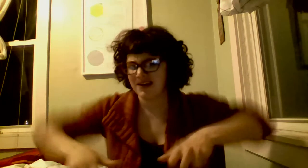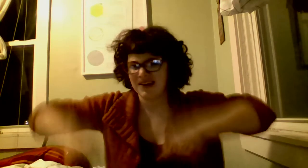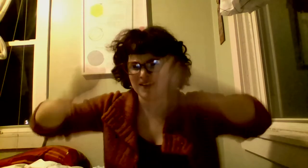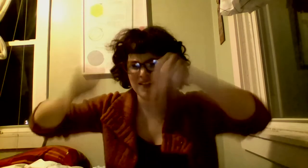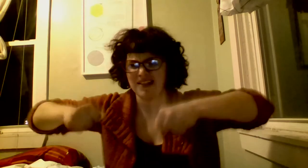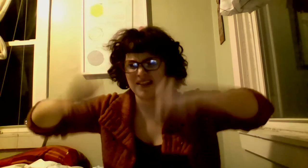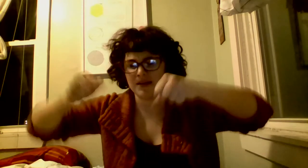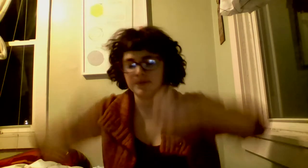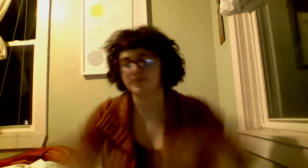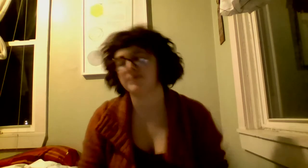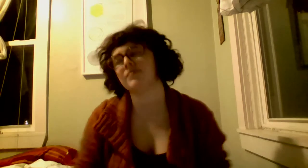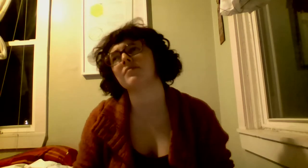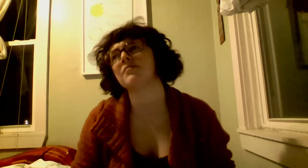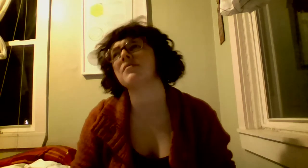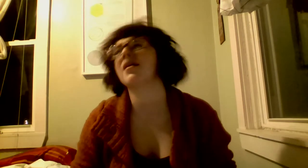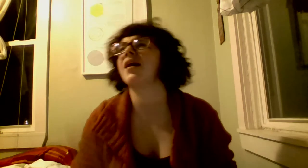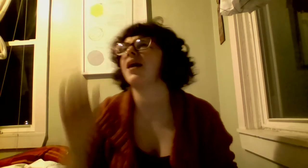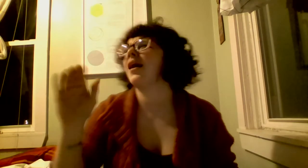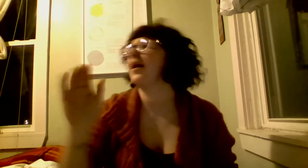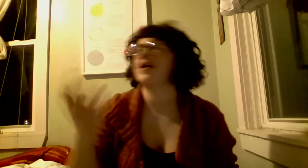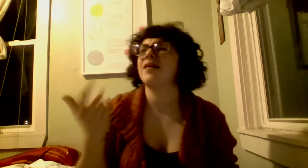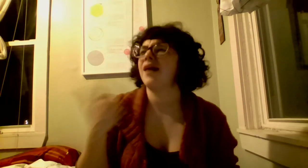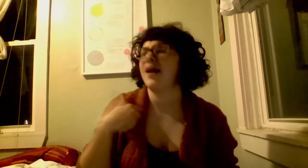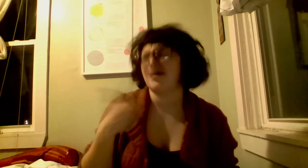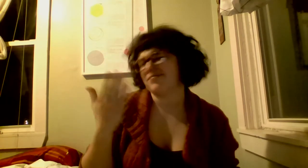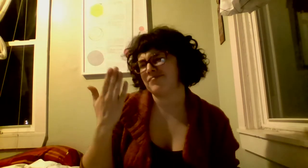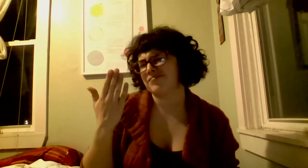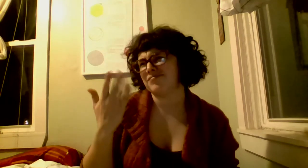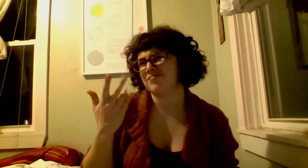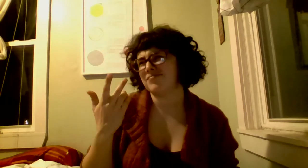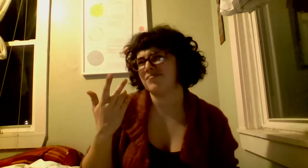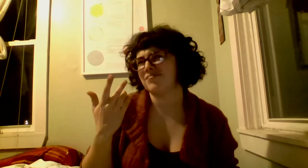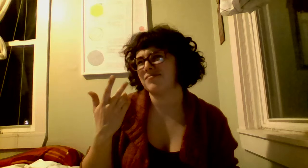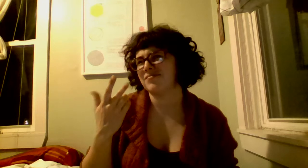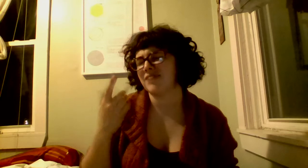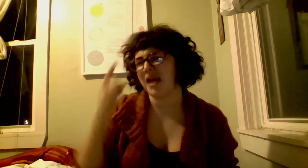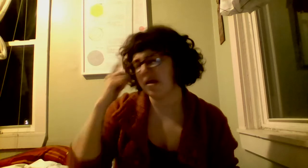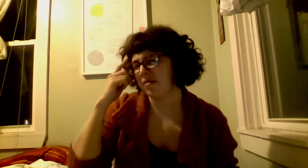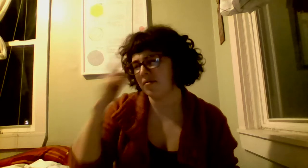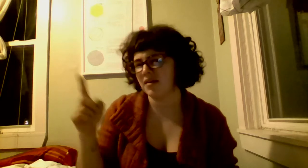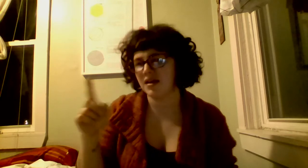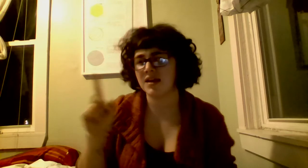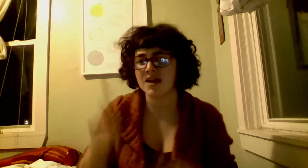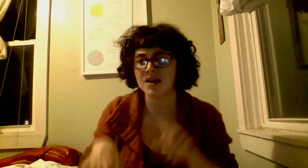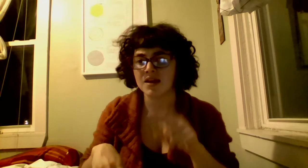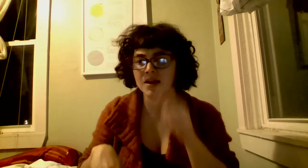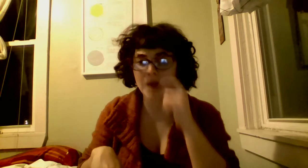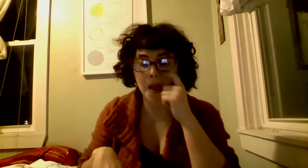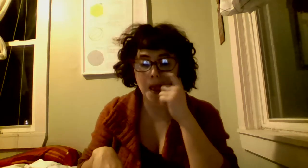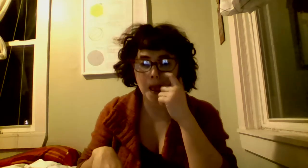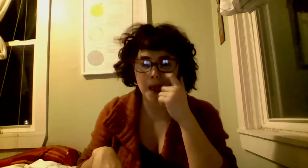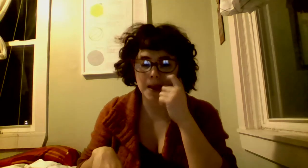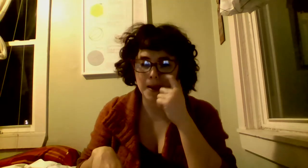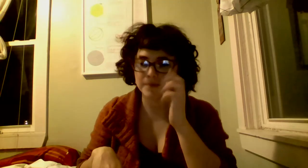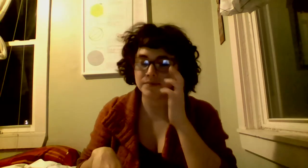said, "Hey, I don't think there's any point in going for water in that little thimble of a bucket you have out there. I'm bringing in the whole